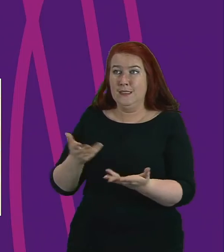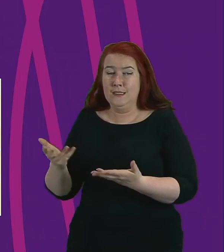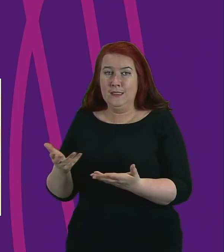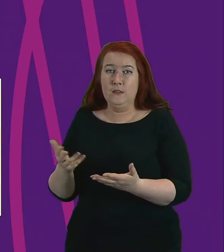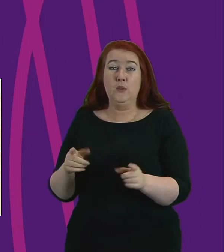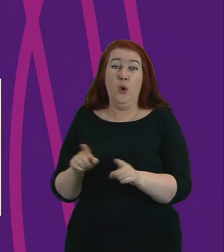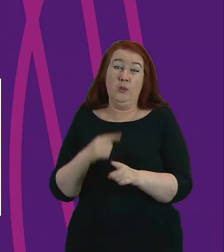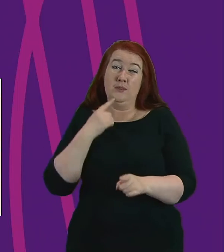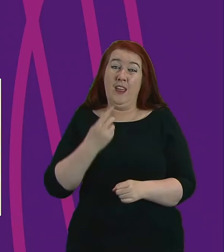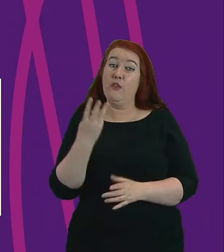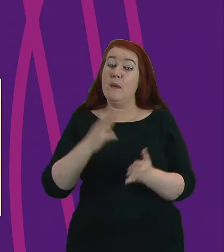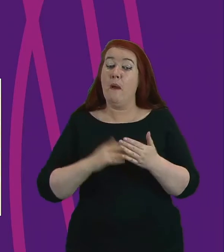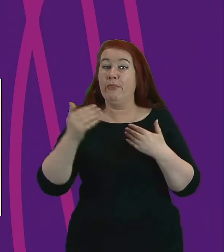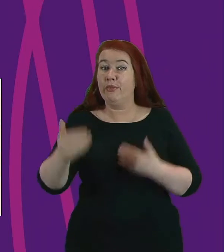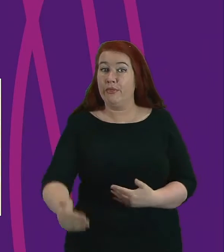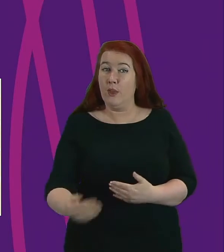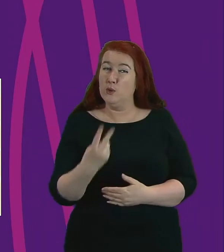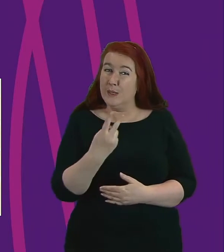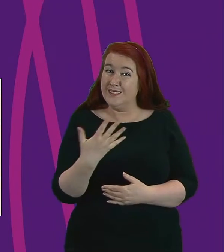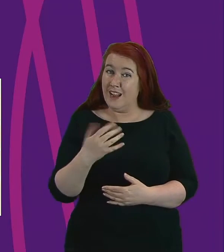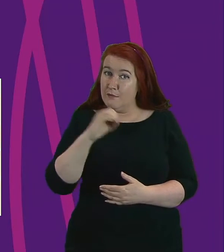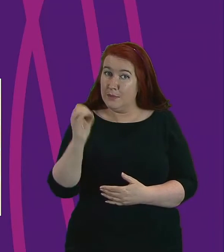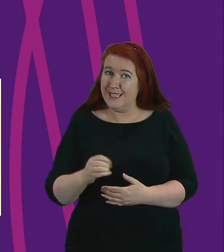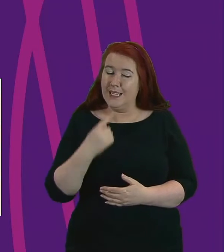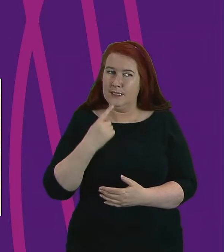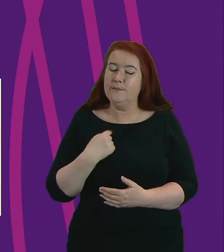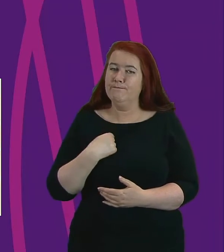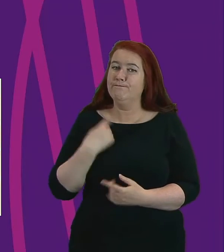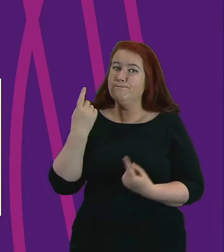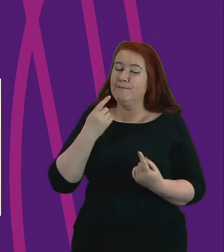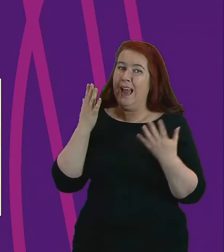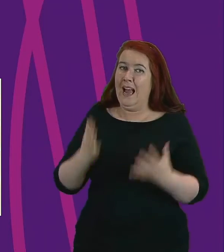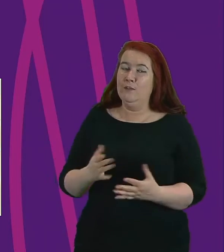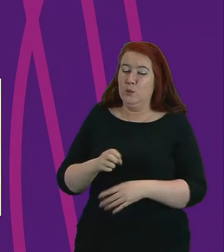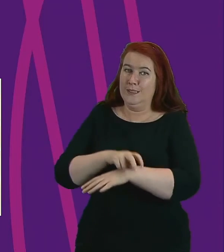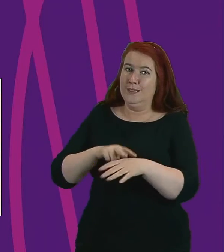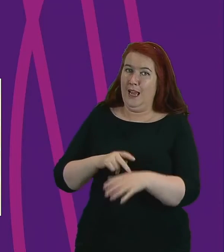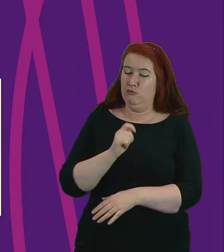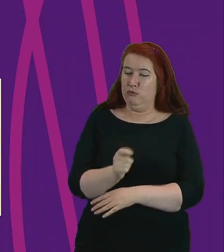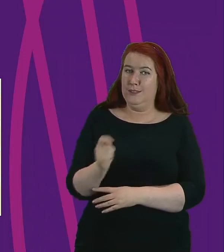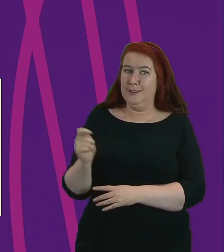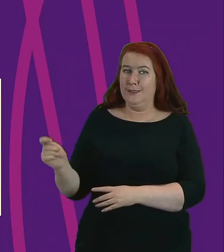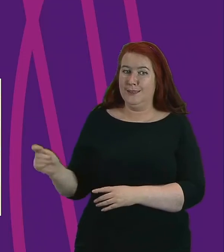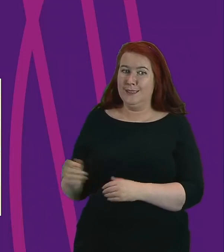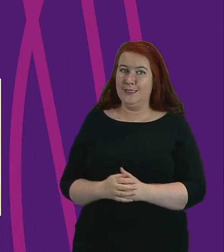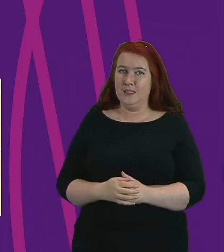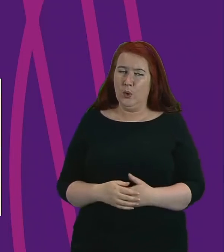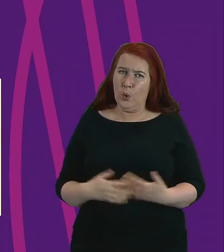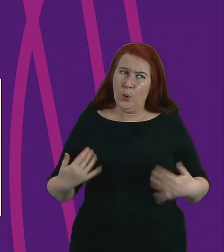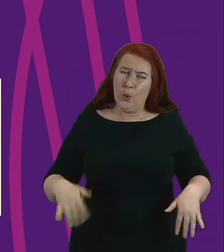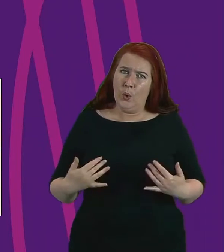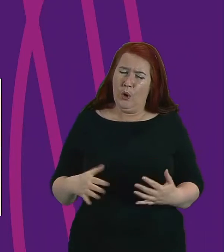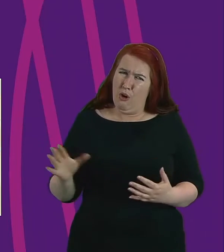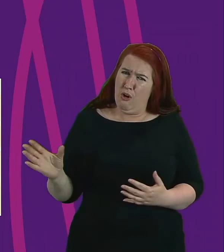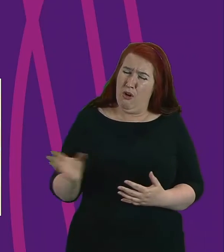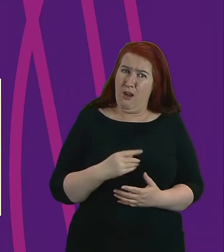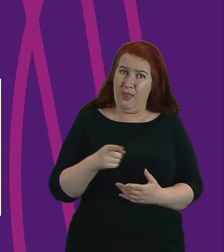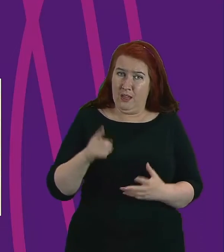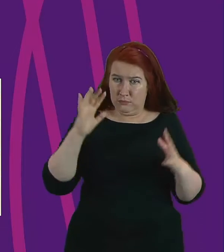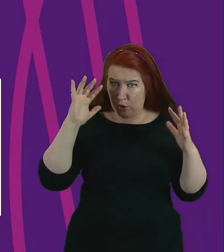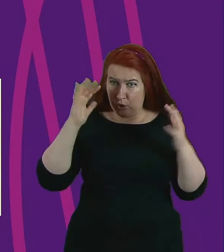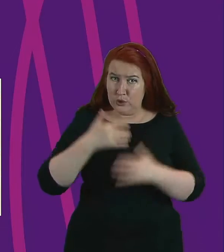months, a quarter of firms are considering making some staff redundant. That is all of deep concern,